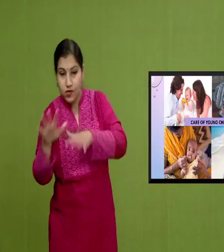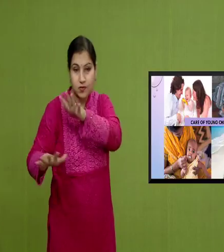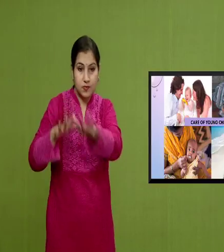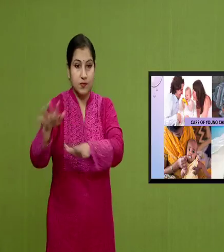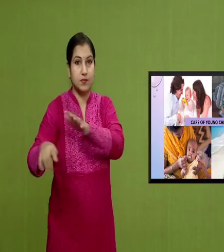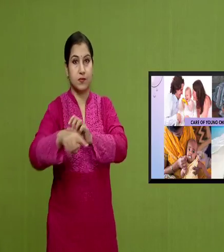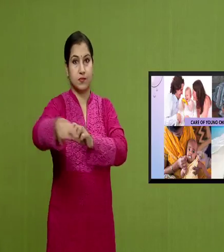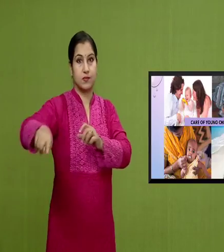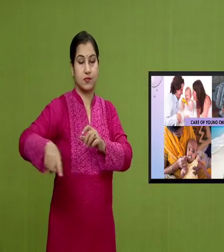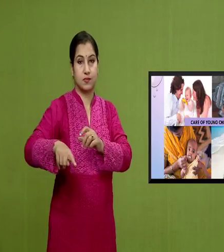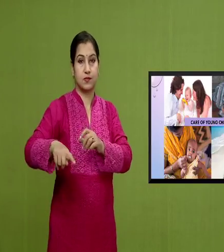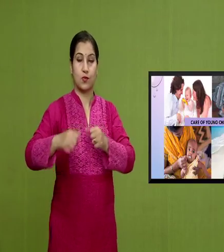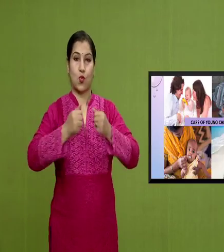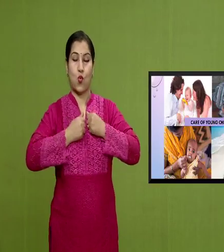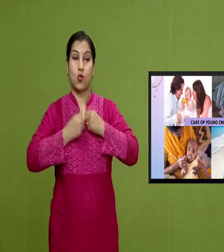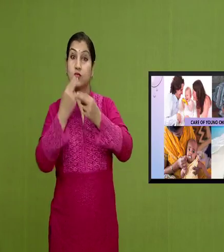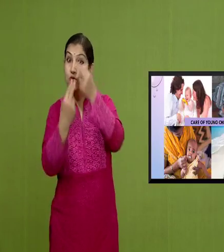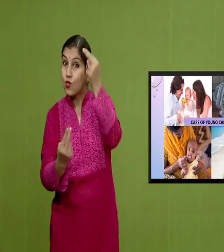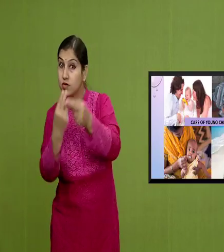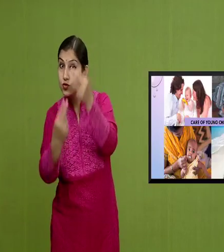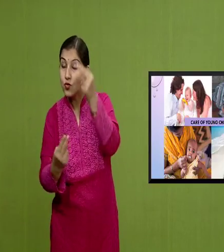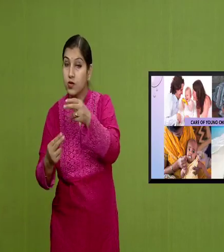develop their own stories to play.